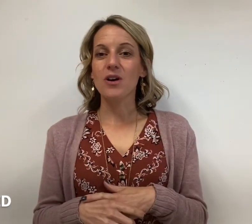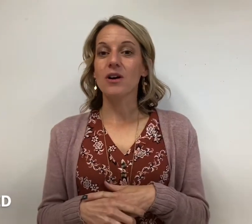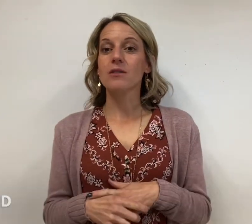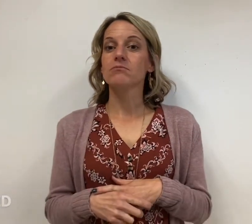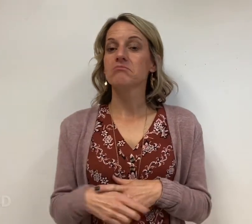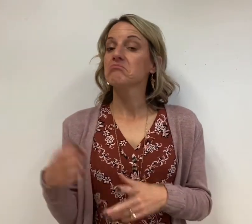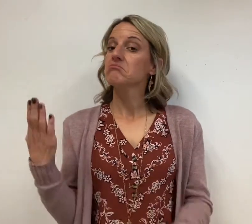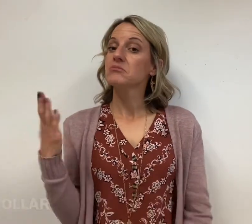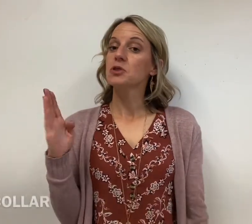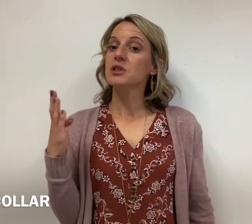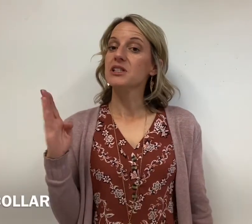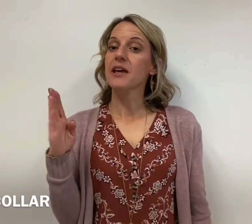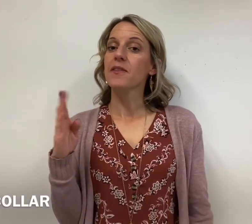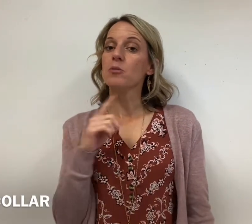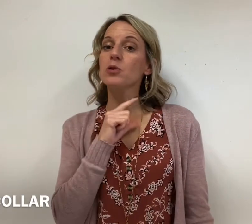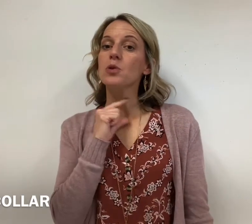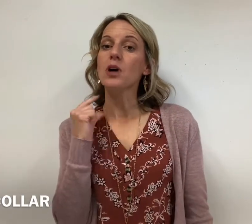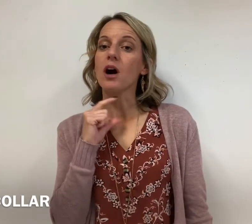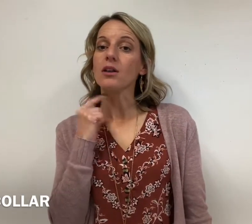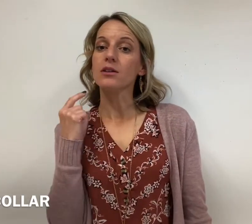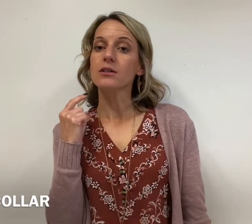Or you can say they're blue collar